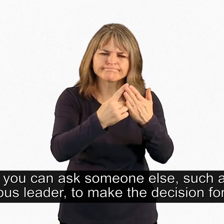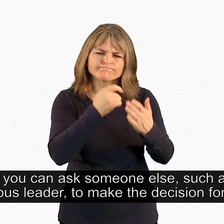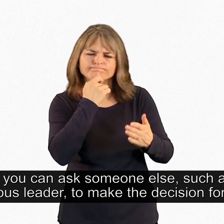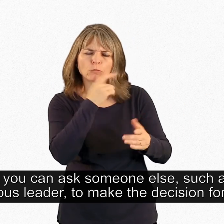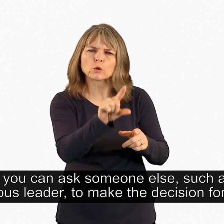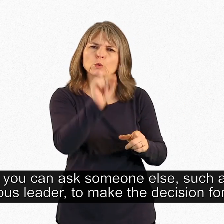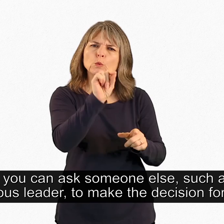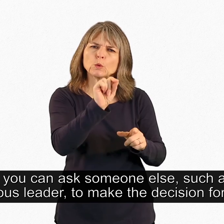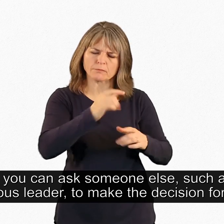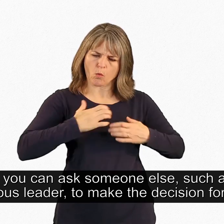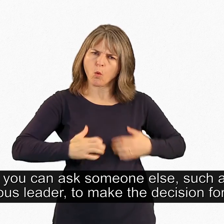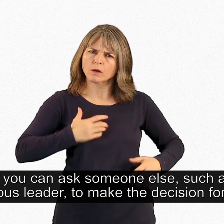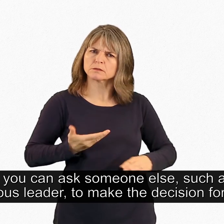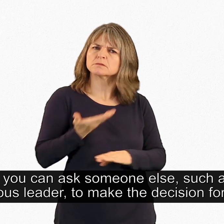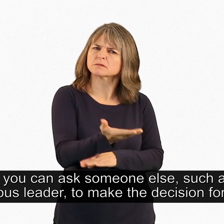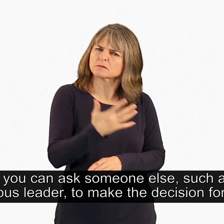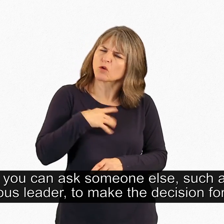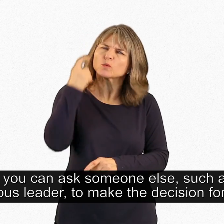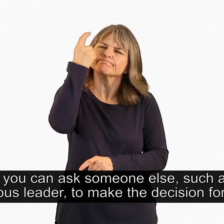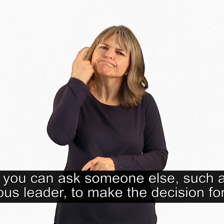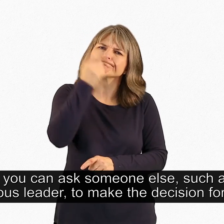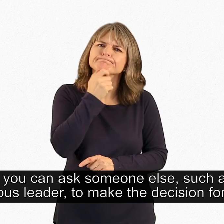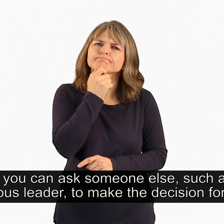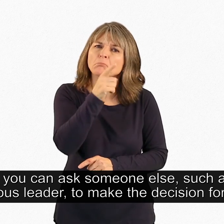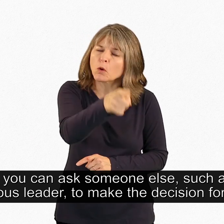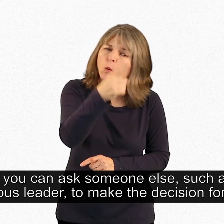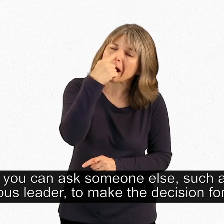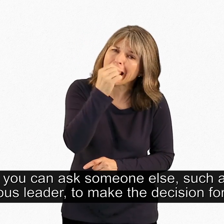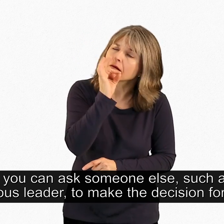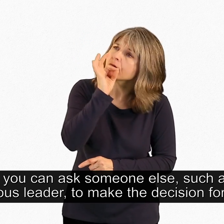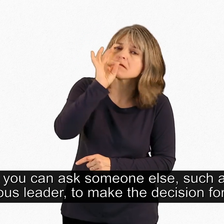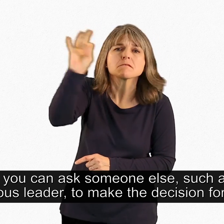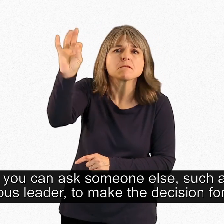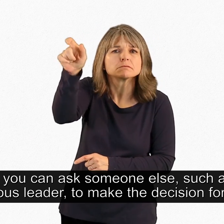But you can ask someone else, such as a religious leader, to make the decision for you.